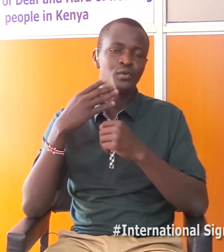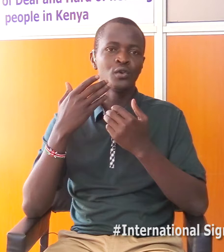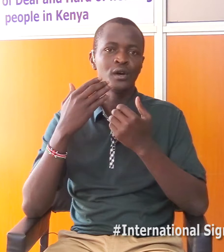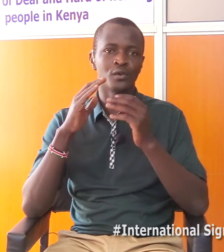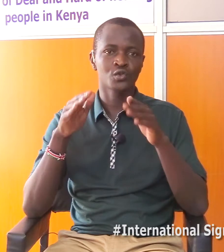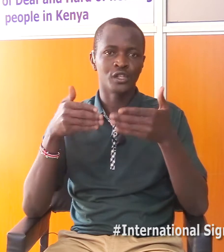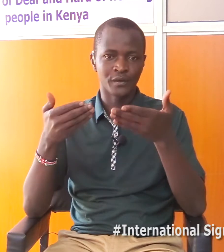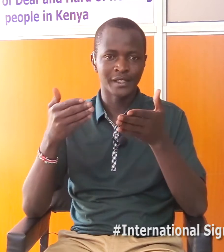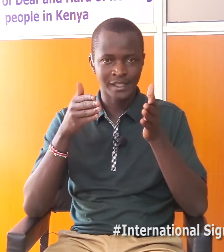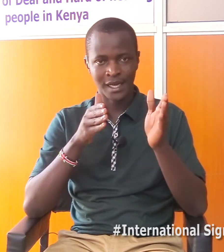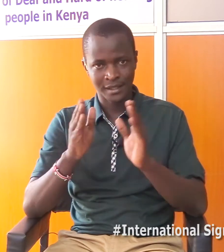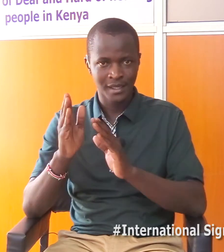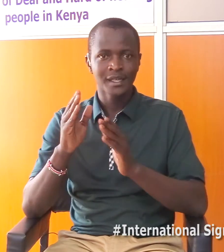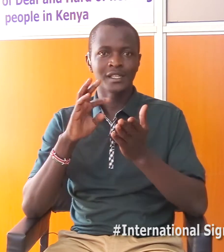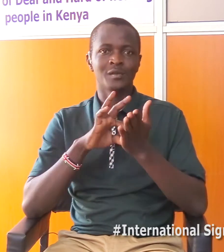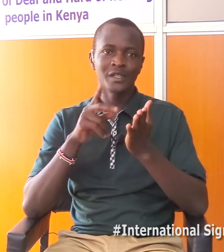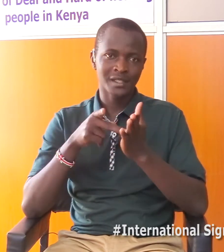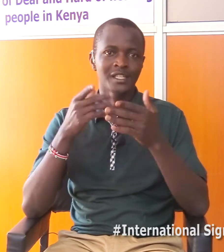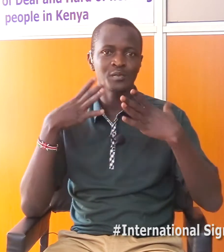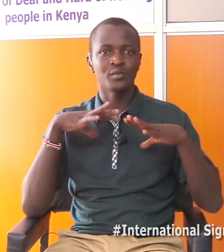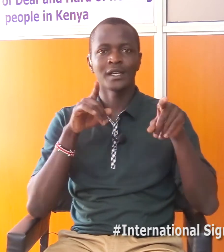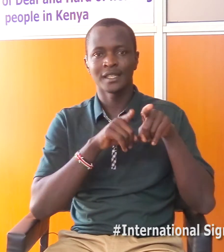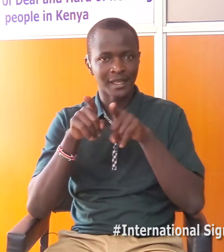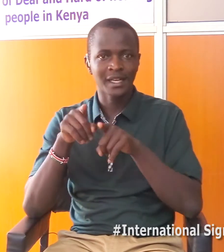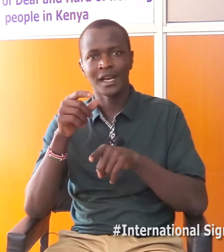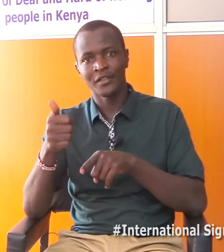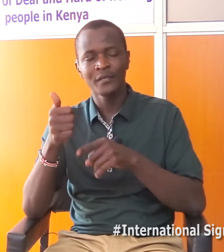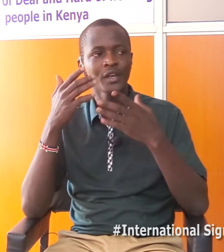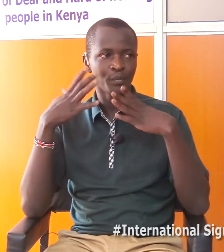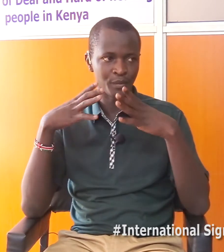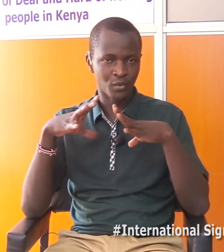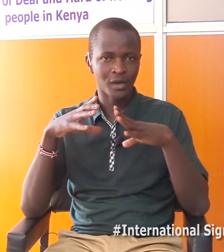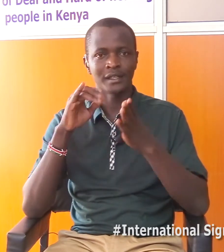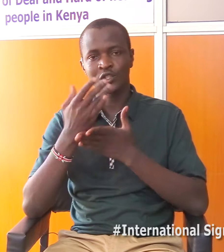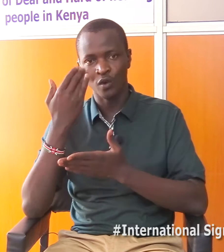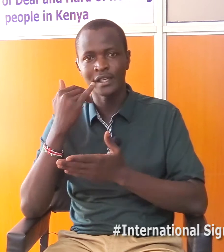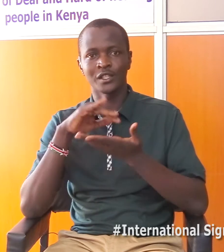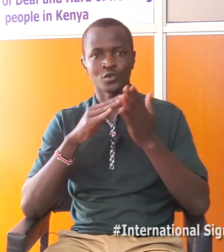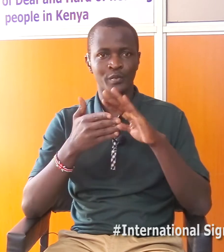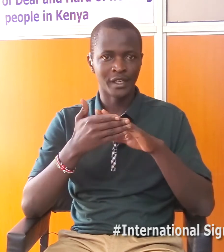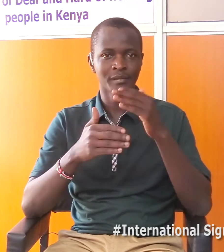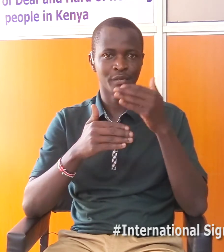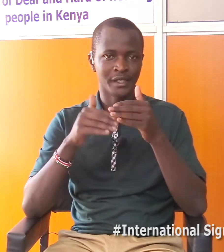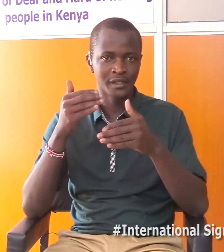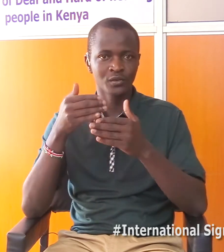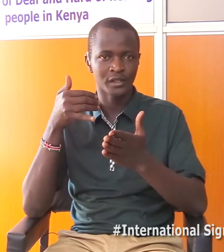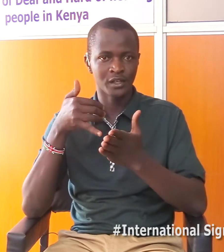people are also given chance. It means that these people are just like other people, and that's why it was building inclusive